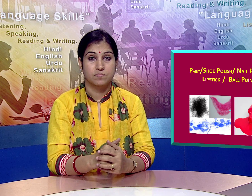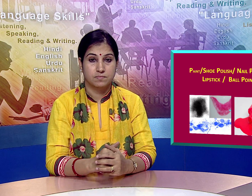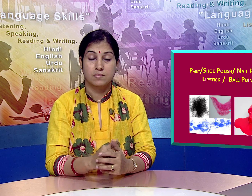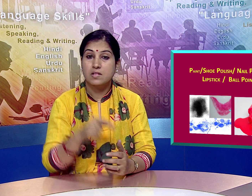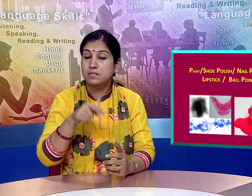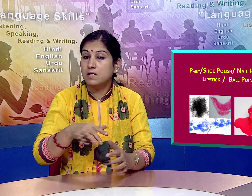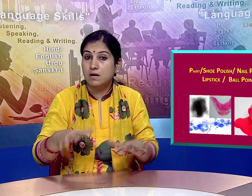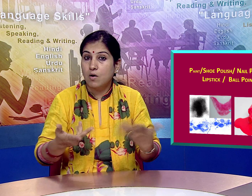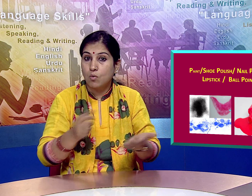then